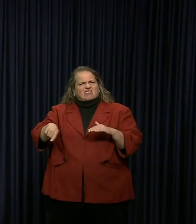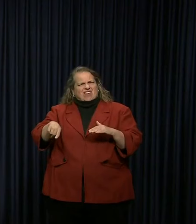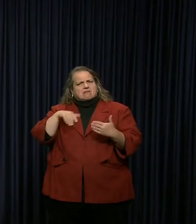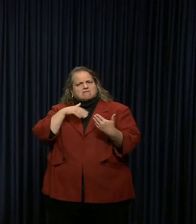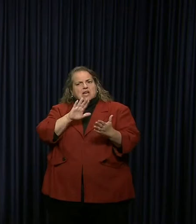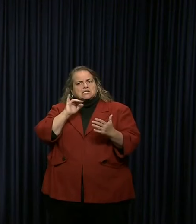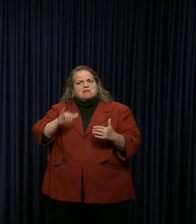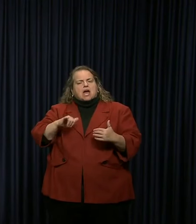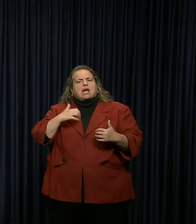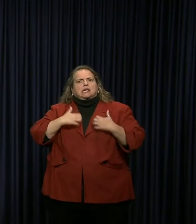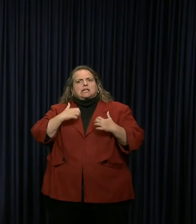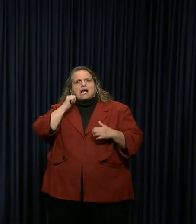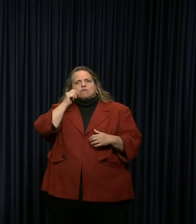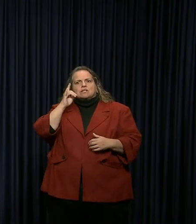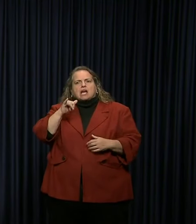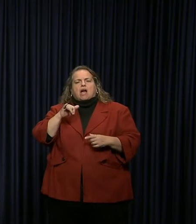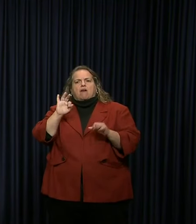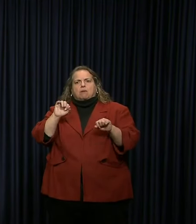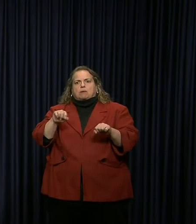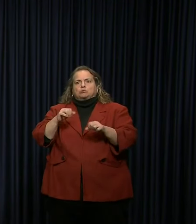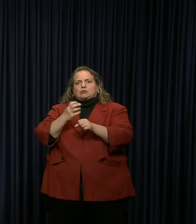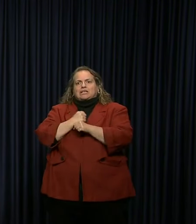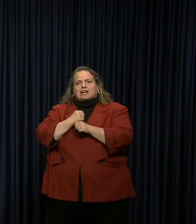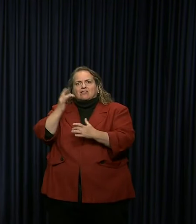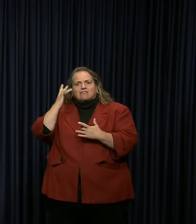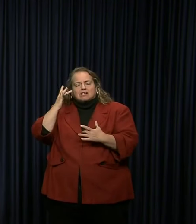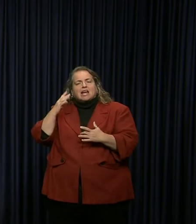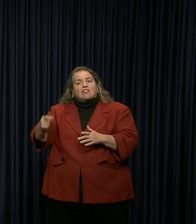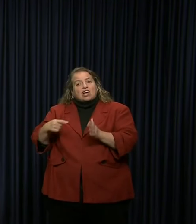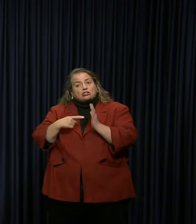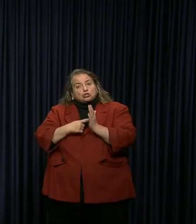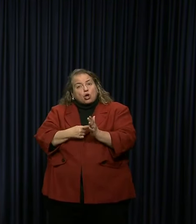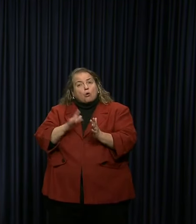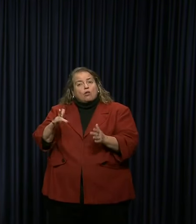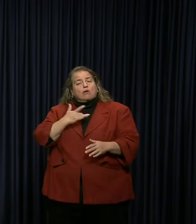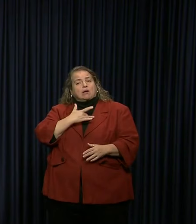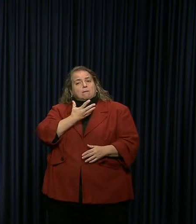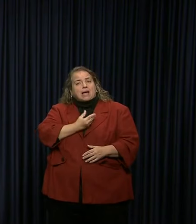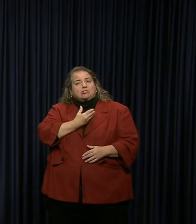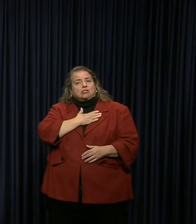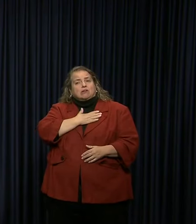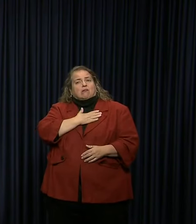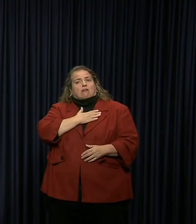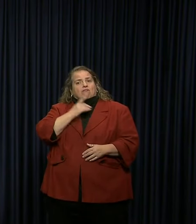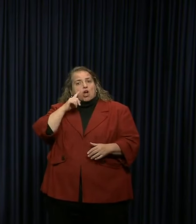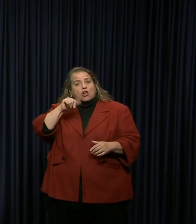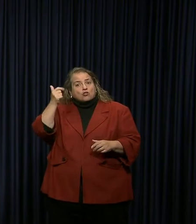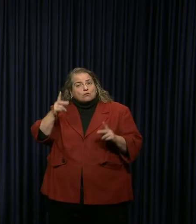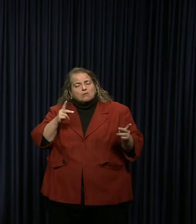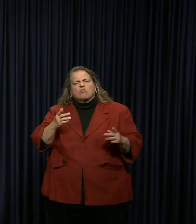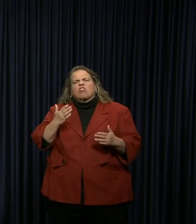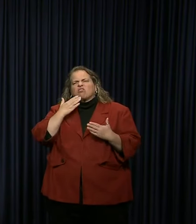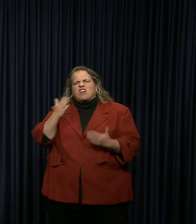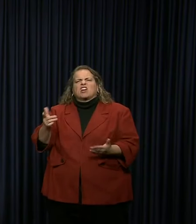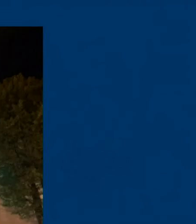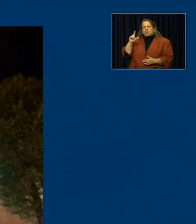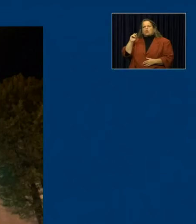the anxiety every day of contracting the coronavirus, and they're showing their compassion for others. So thank you, LaRue County and your